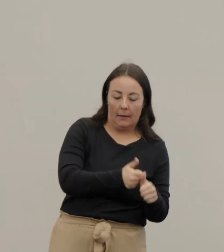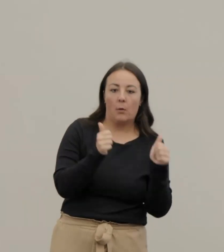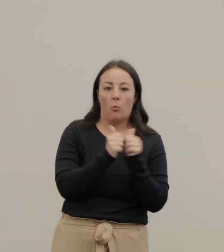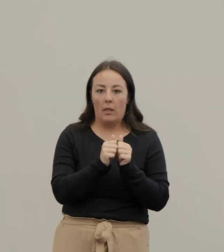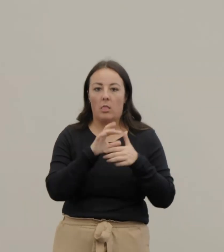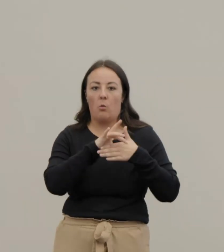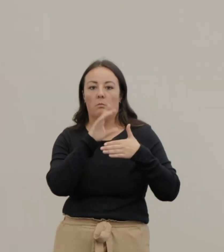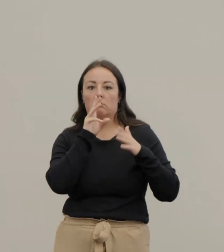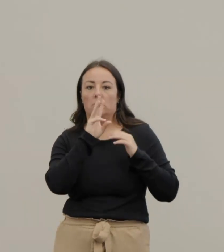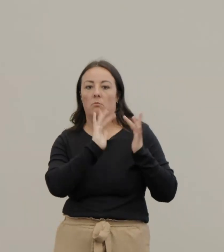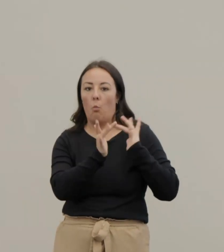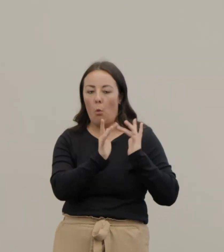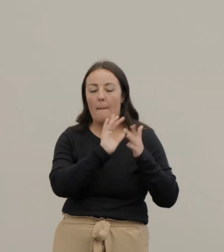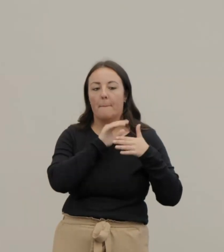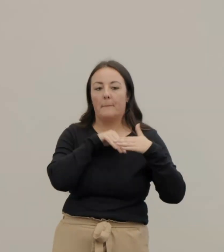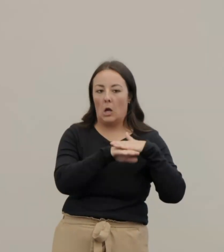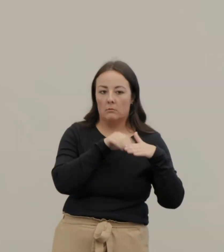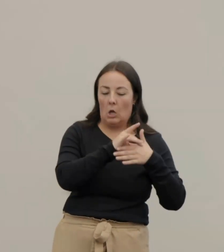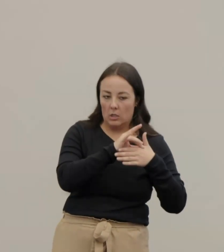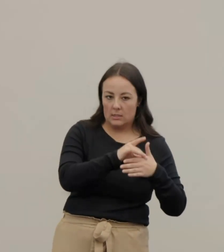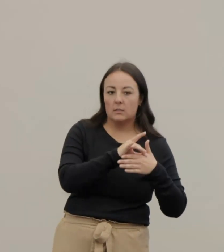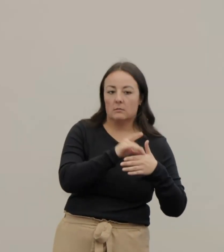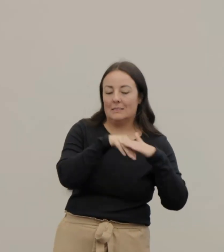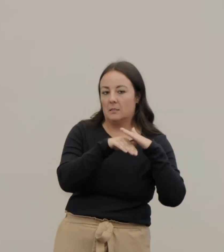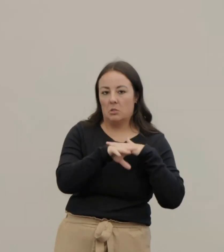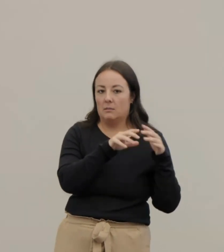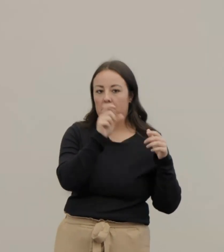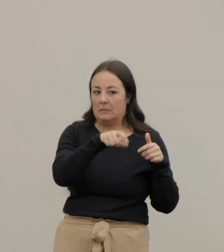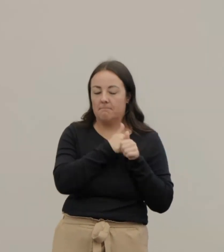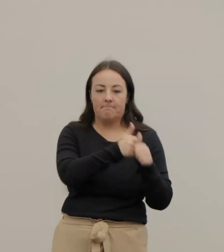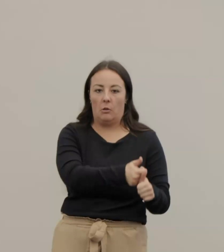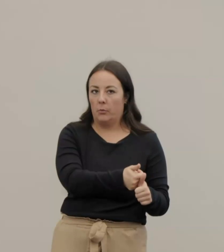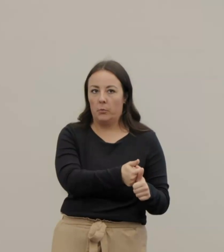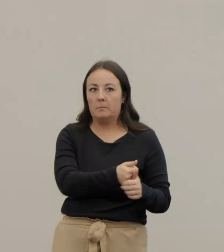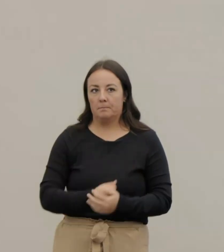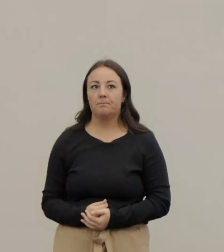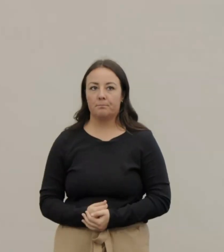content to accessibility guidelines 2.1 level AA, right?